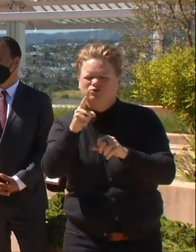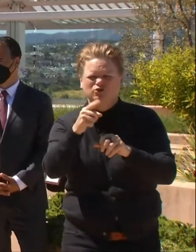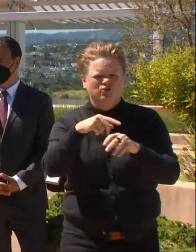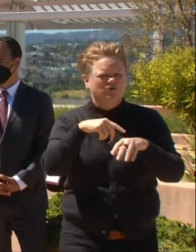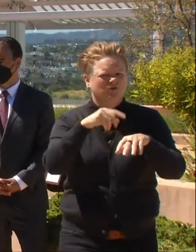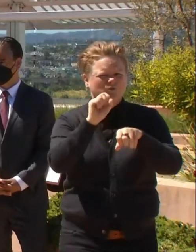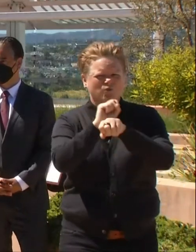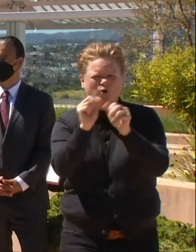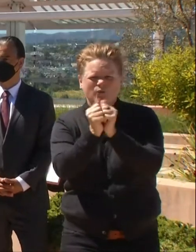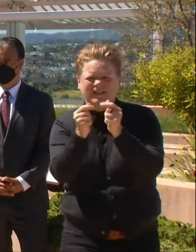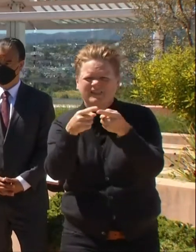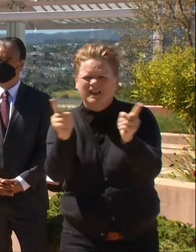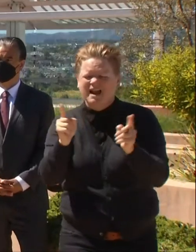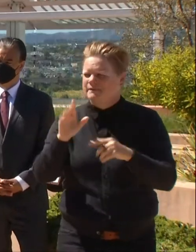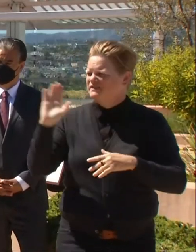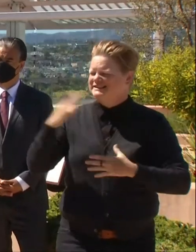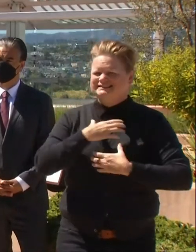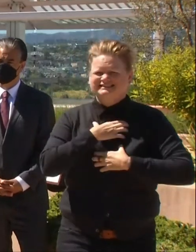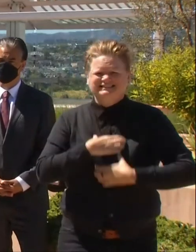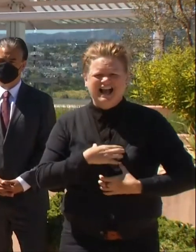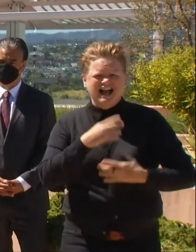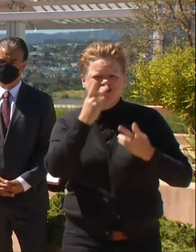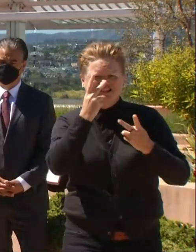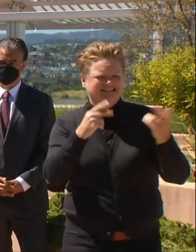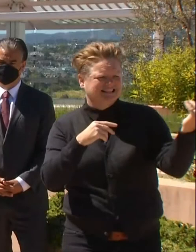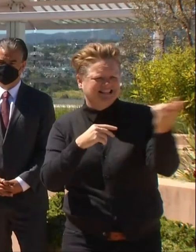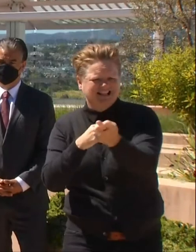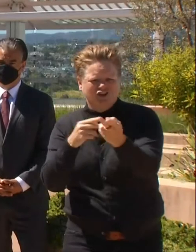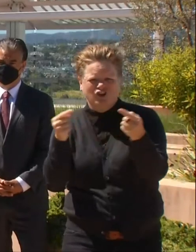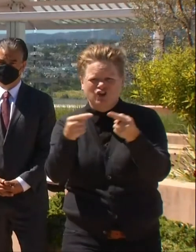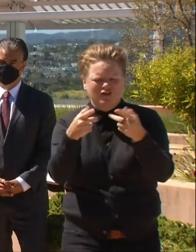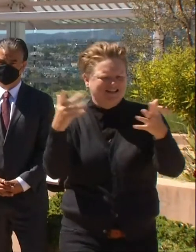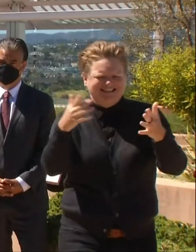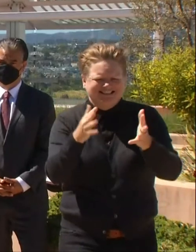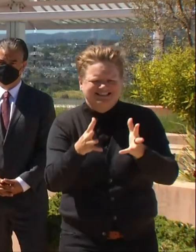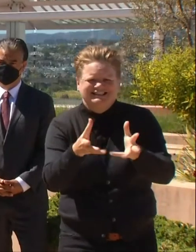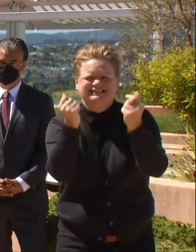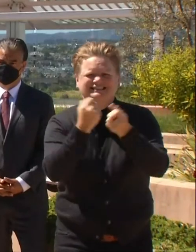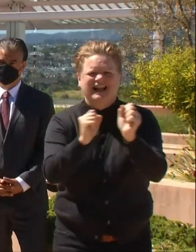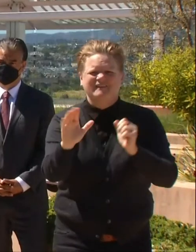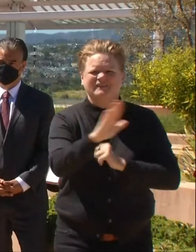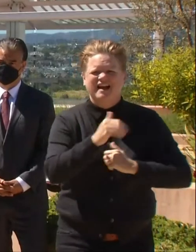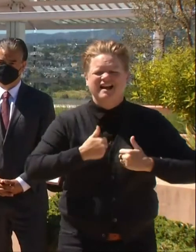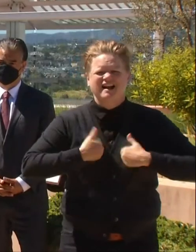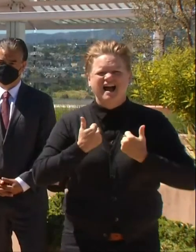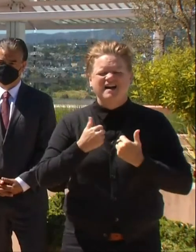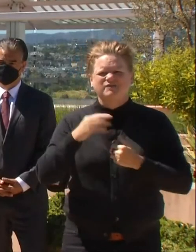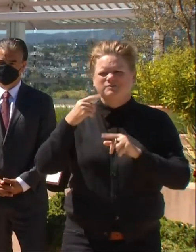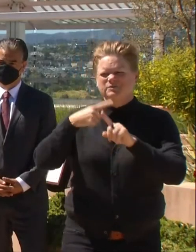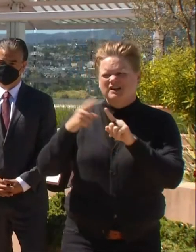desire to be here publicly to call it out and to describe what this really is.